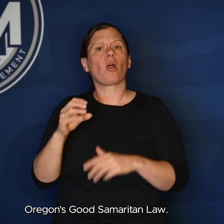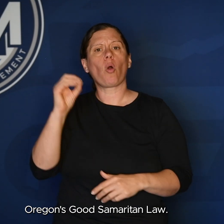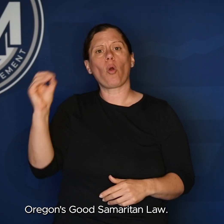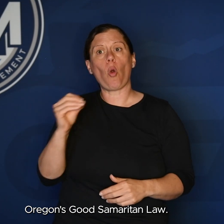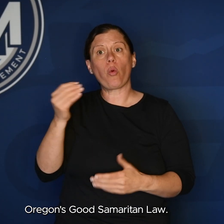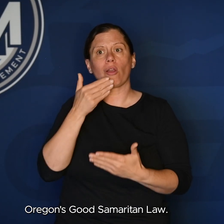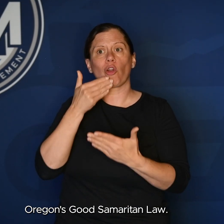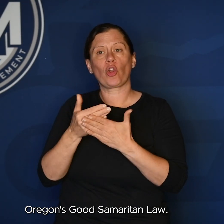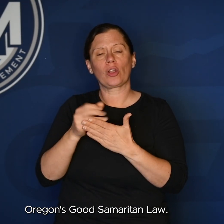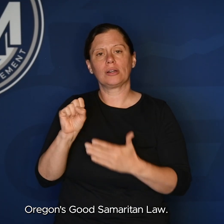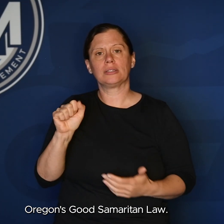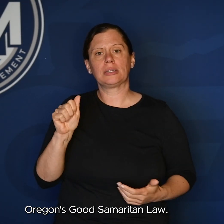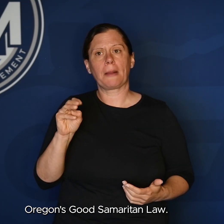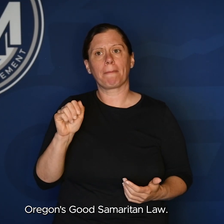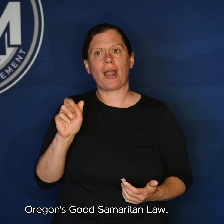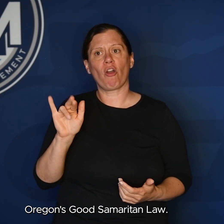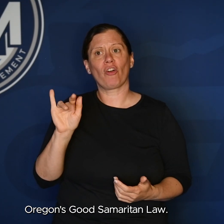Oregon's Good Samaritan Law.